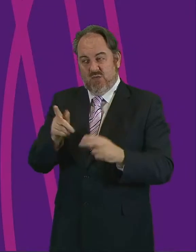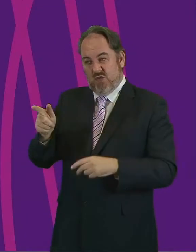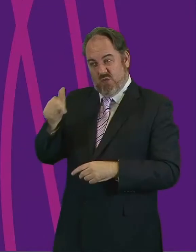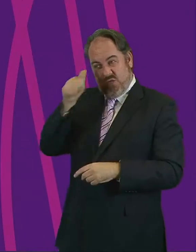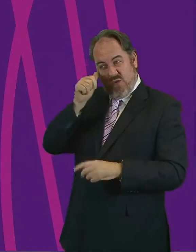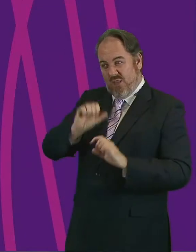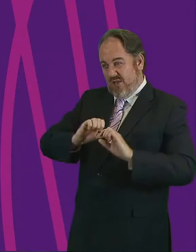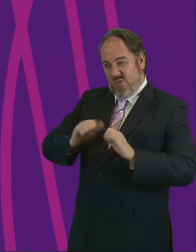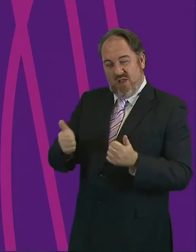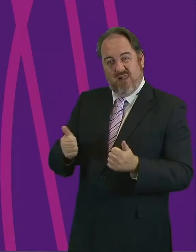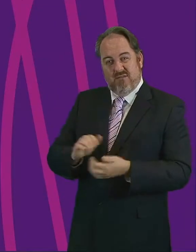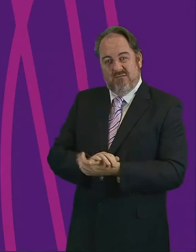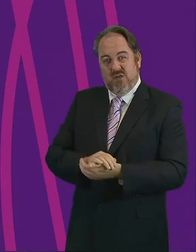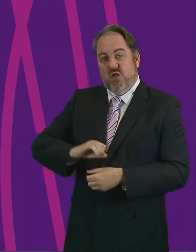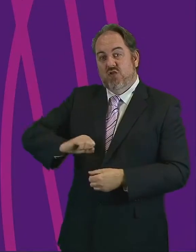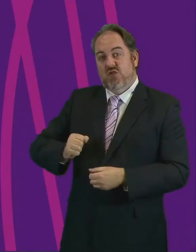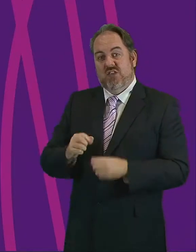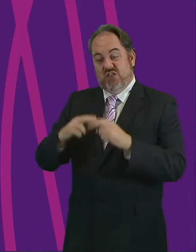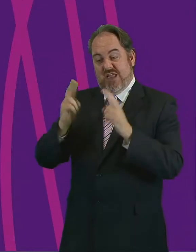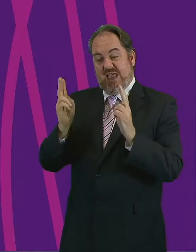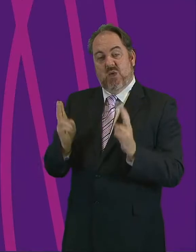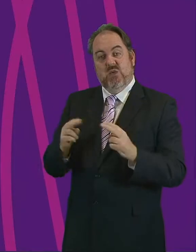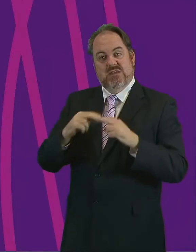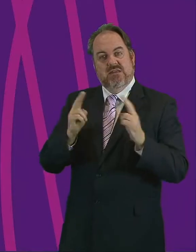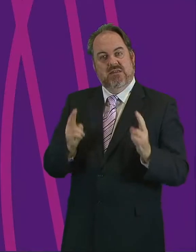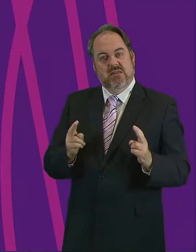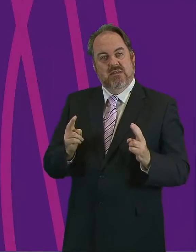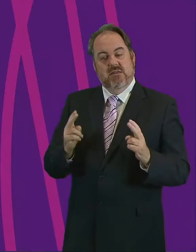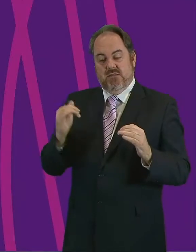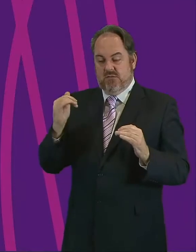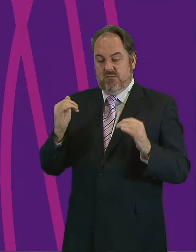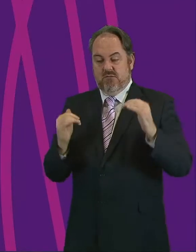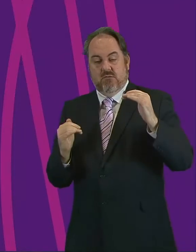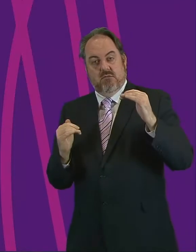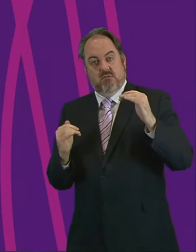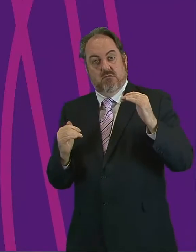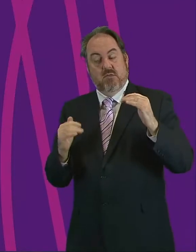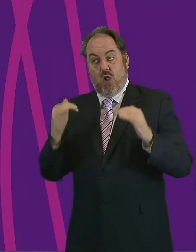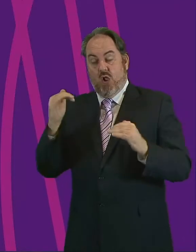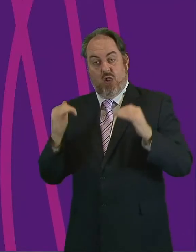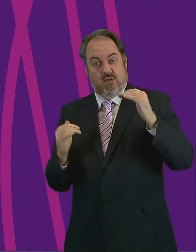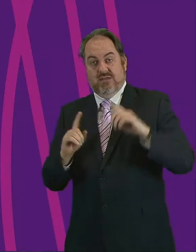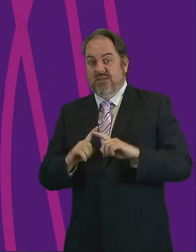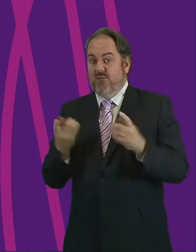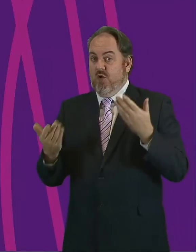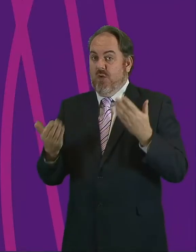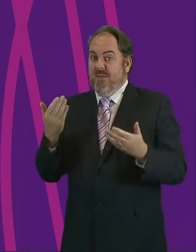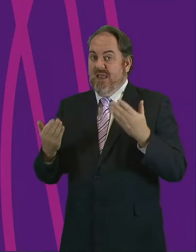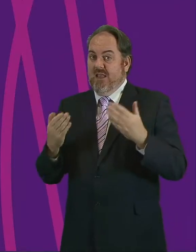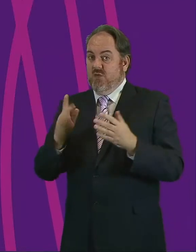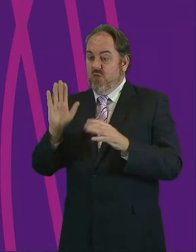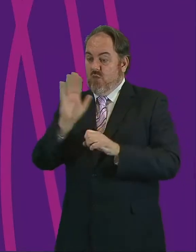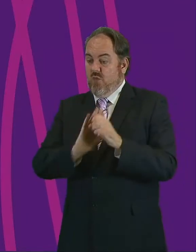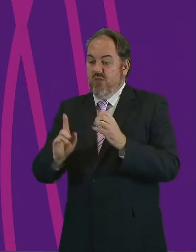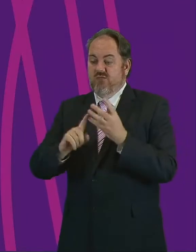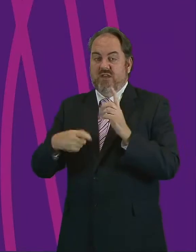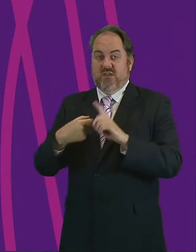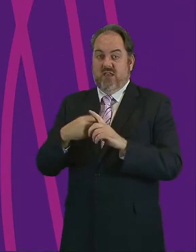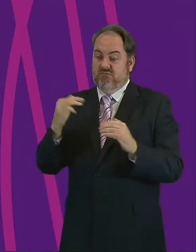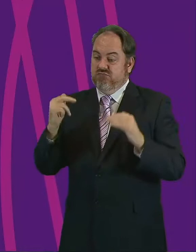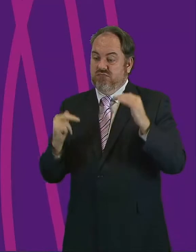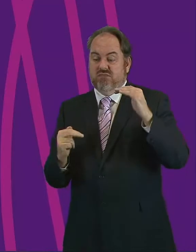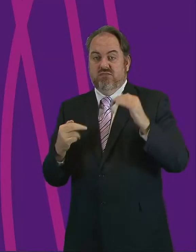well, the Scottish housing market is slightly, or rather a lot, different to the rest of the UK. And so